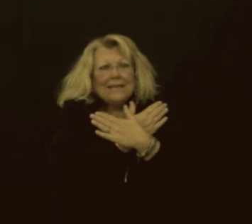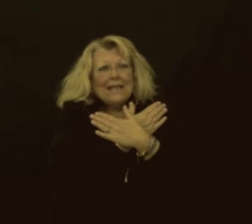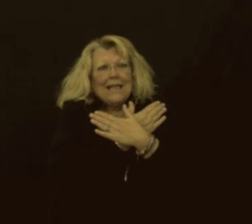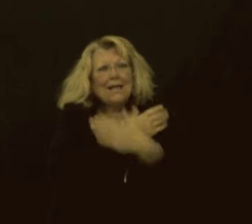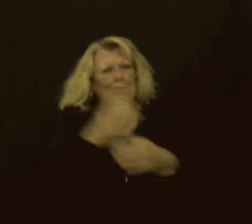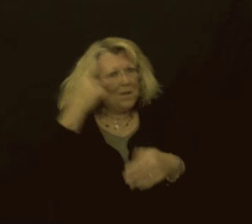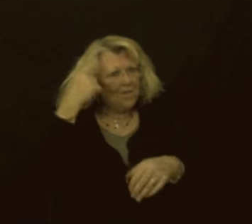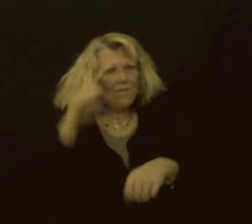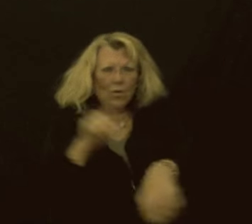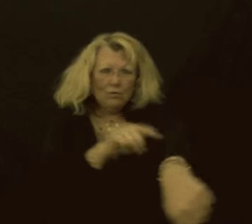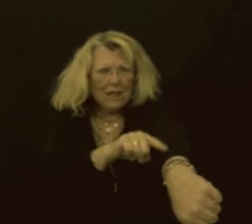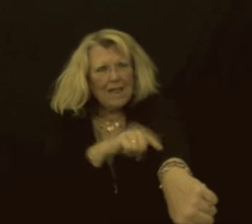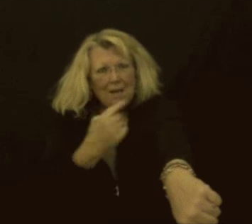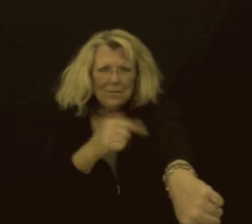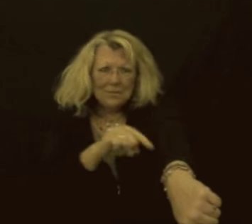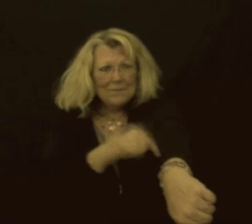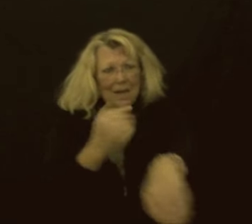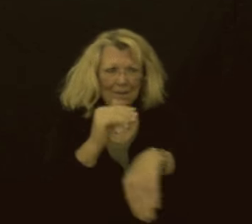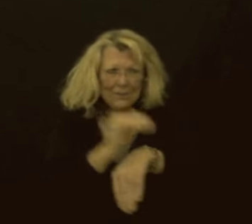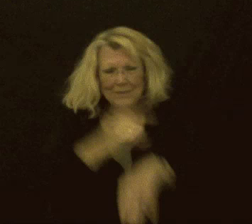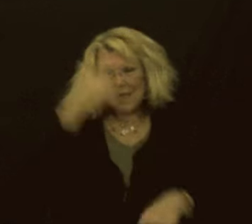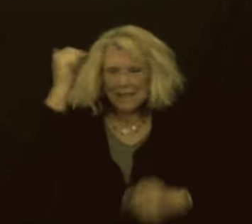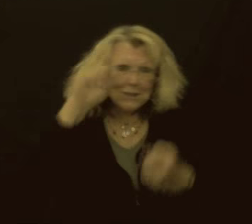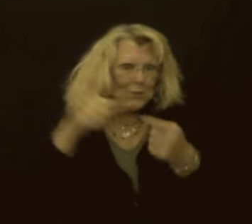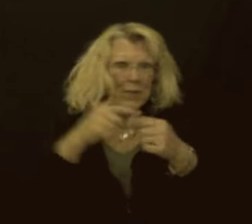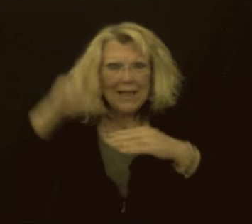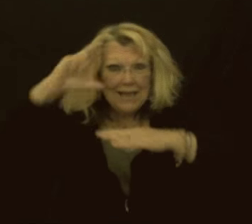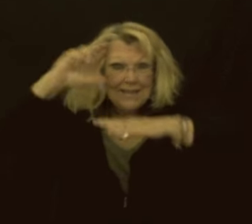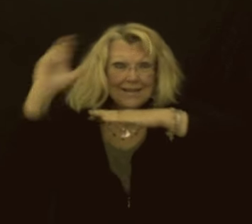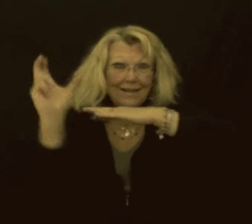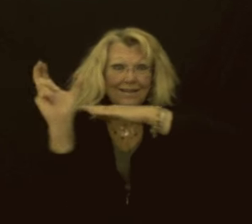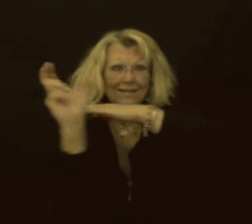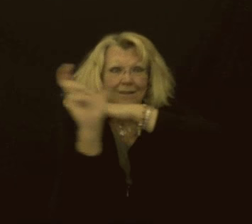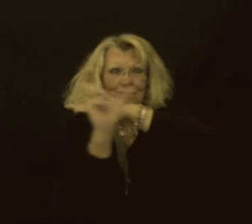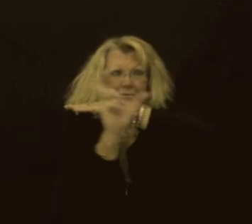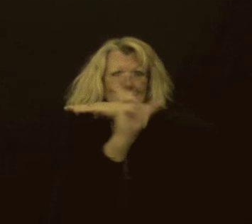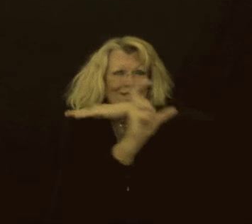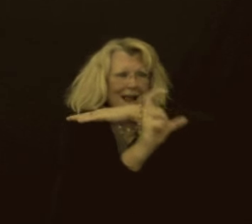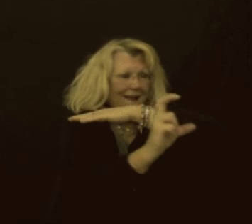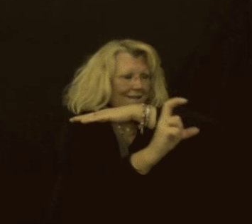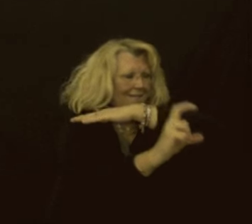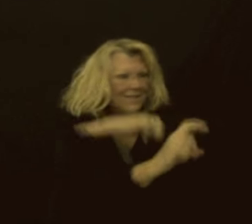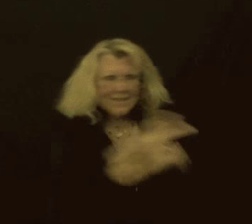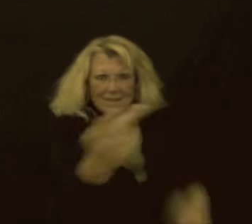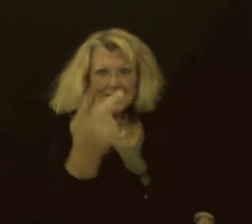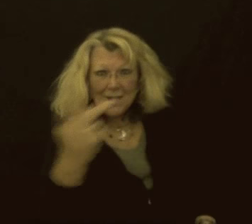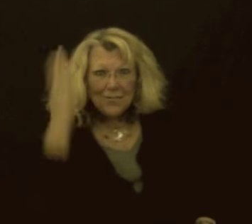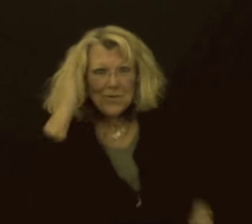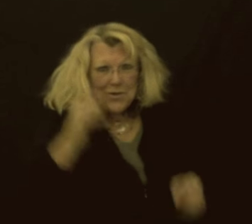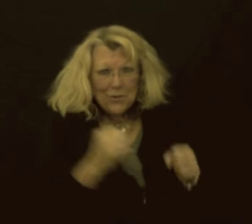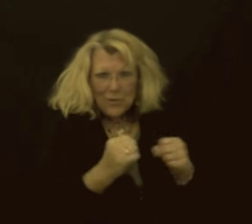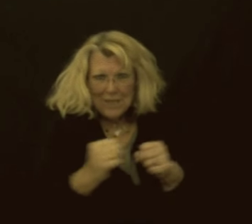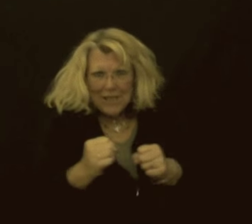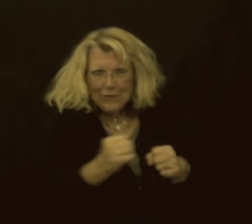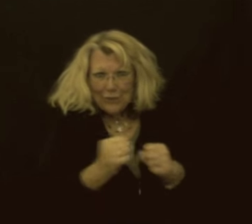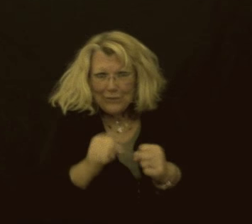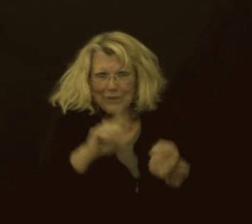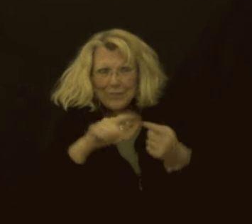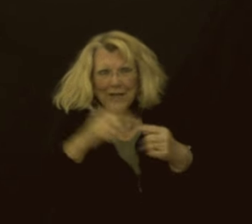Resting up for a long, long night. 'Cause when the sun goes down, we'll be grooving. When